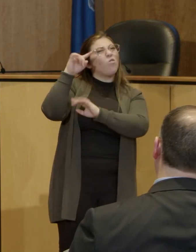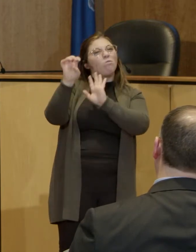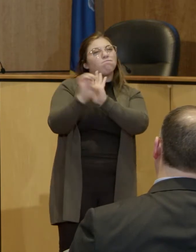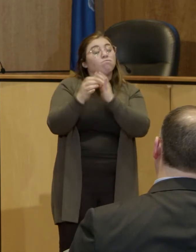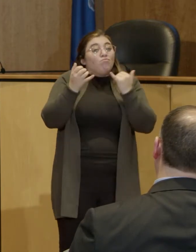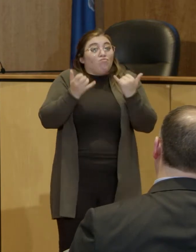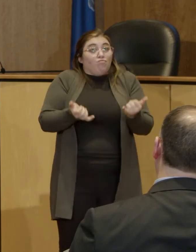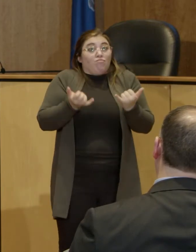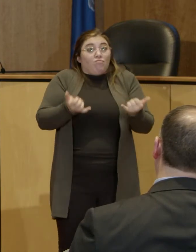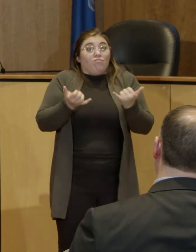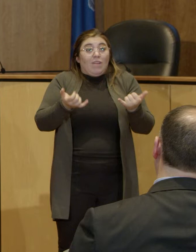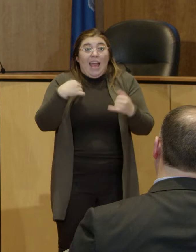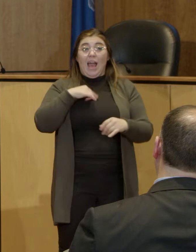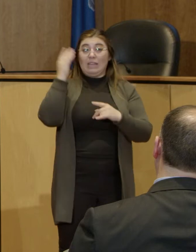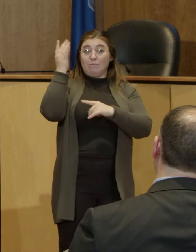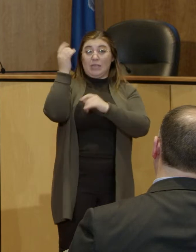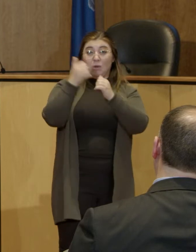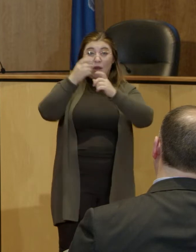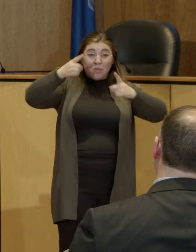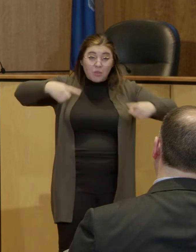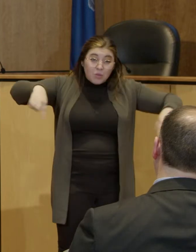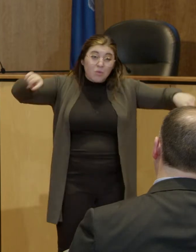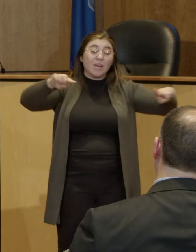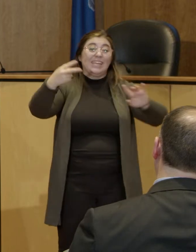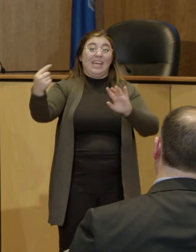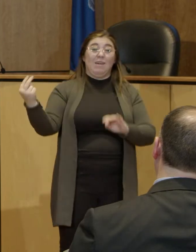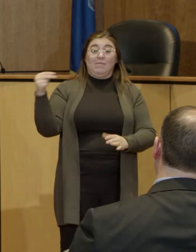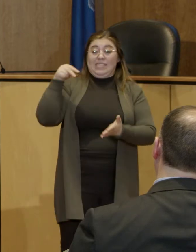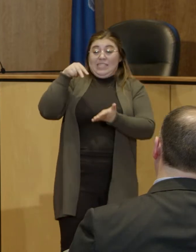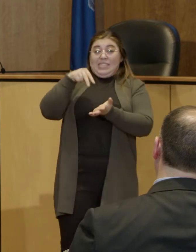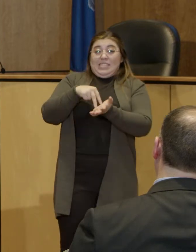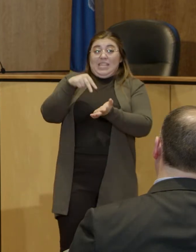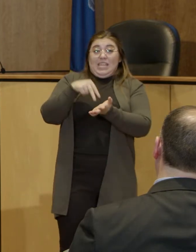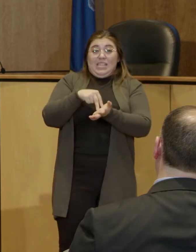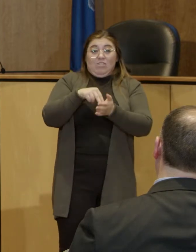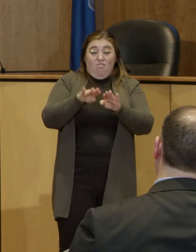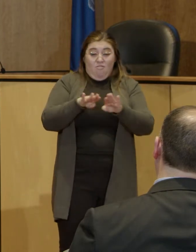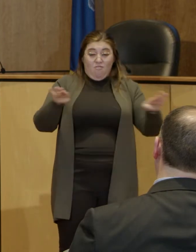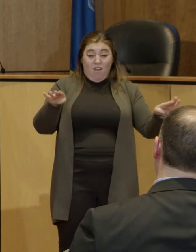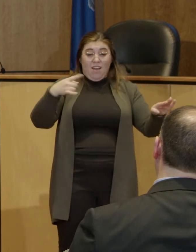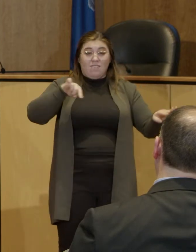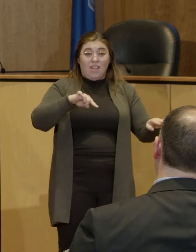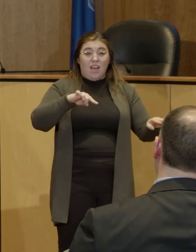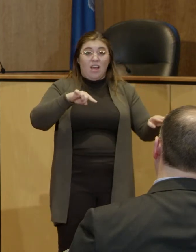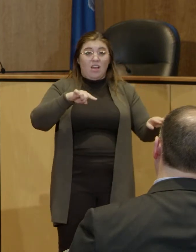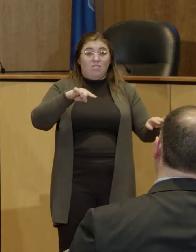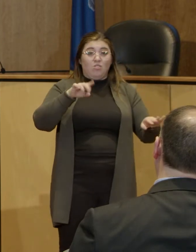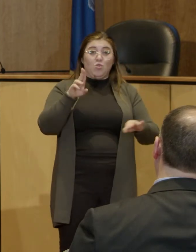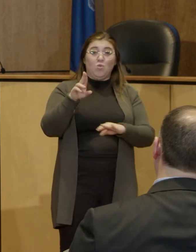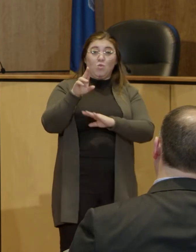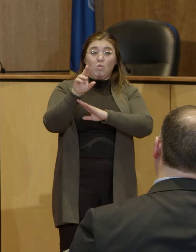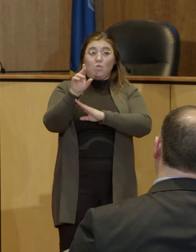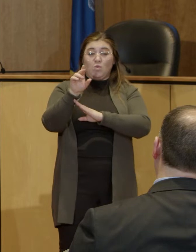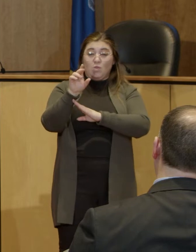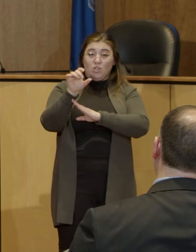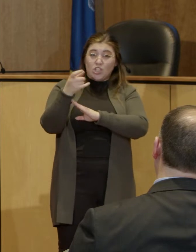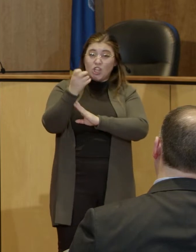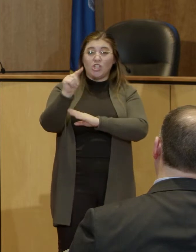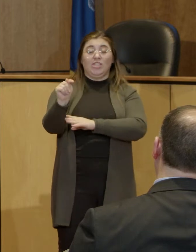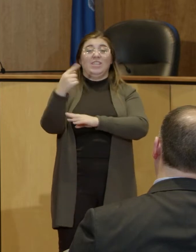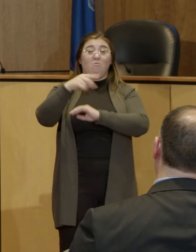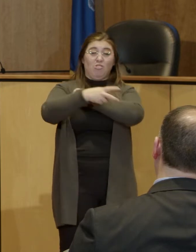right now, I'm speaking to you and standing on grounds that were usurped, that were